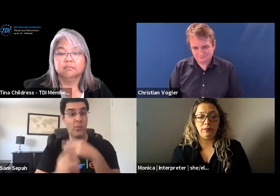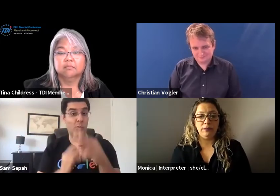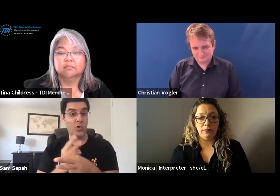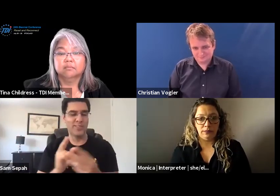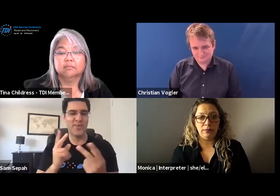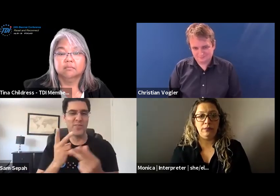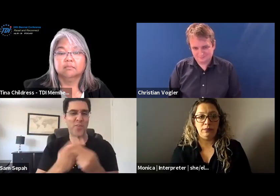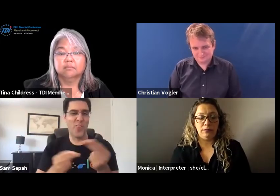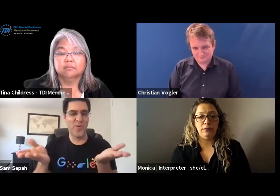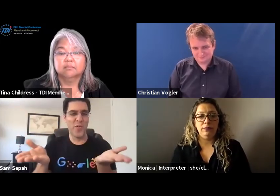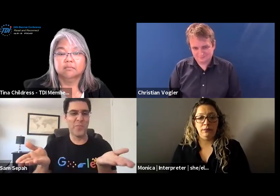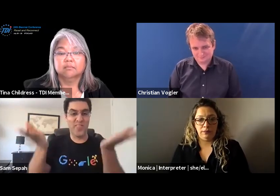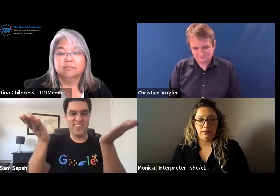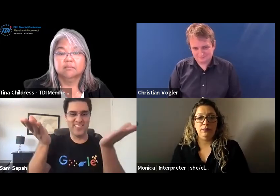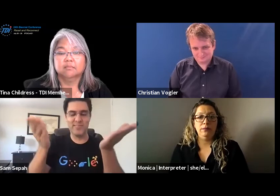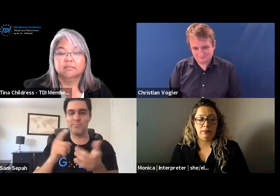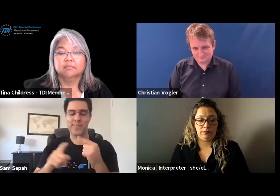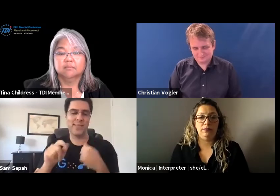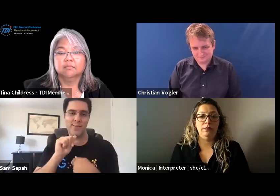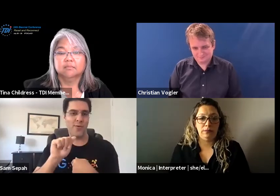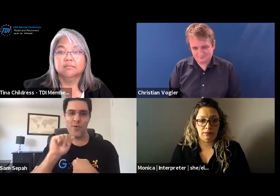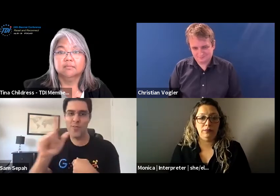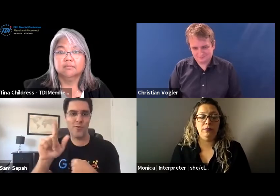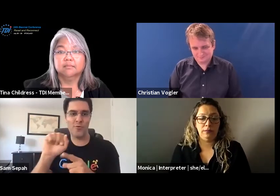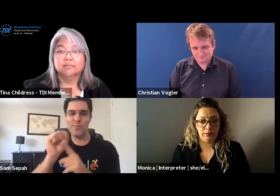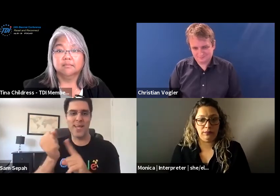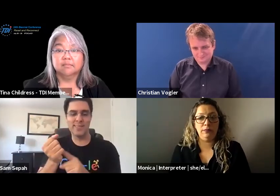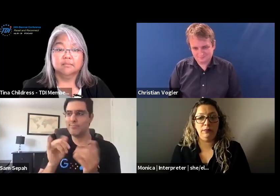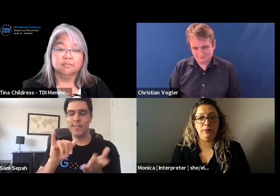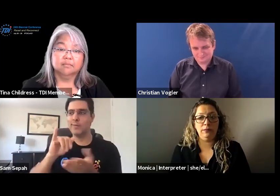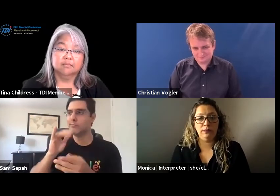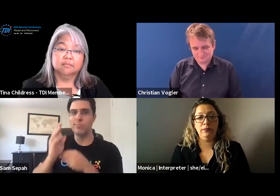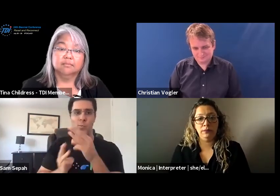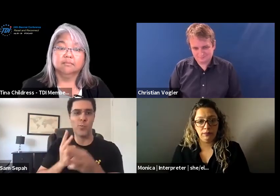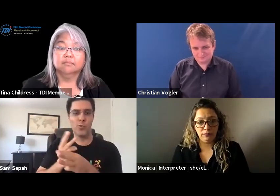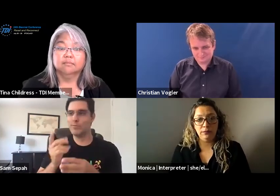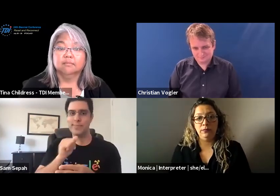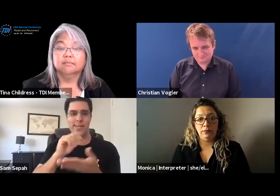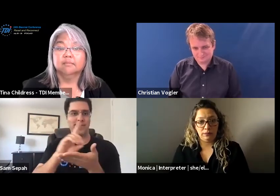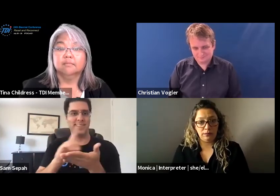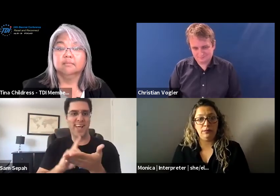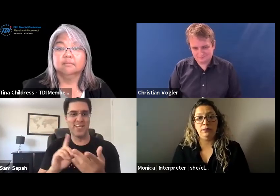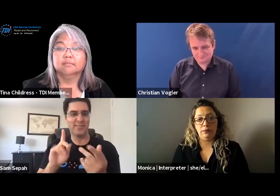technology is elevated. In a perfect world, they'd both be elevated. But that unfortunately is not